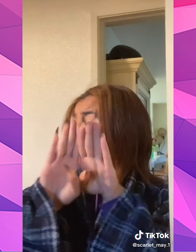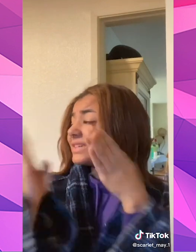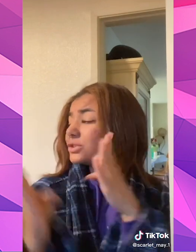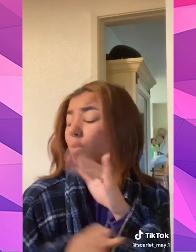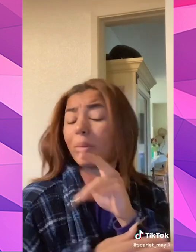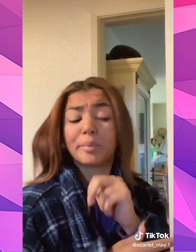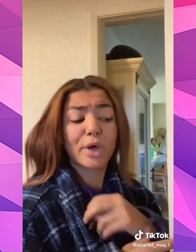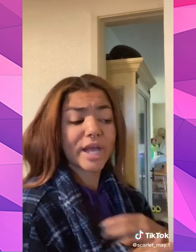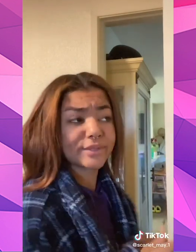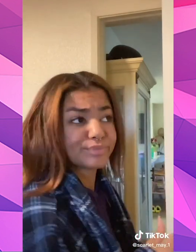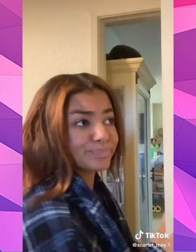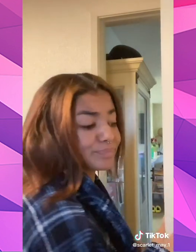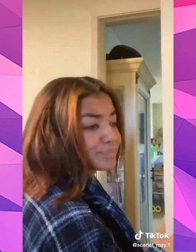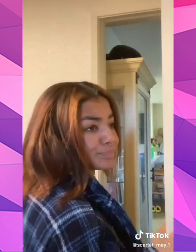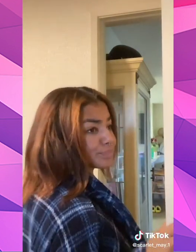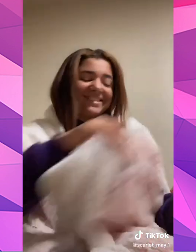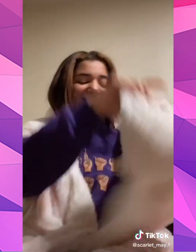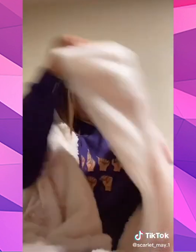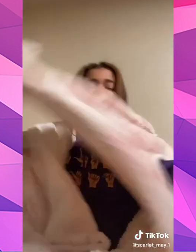Leave this door open, Brian